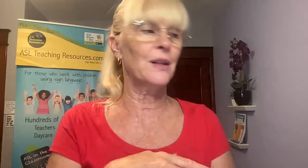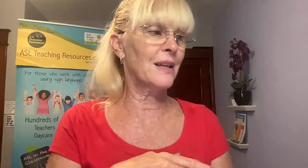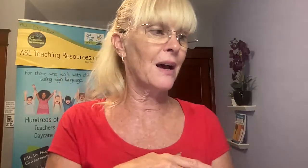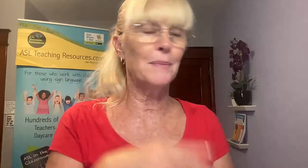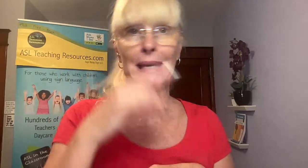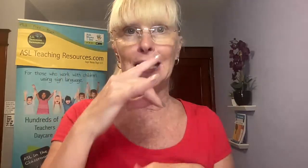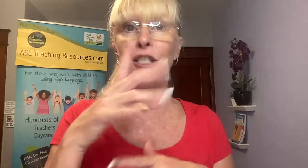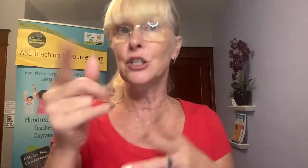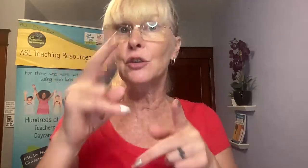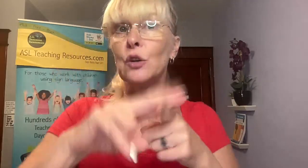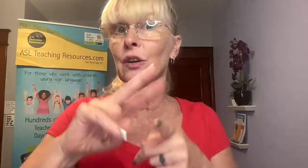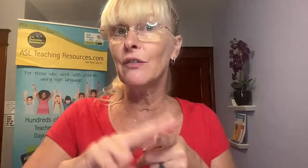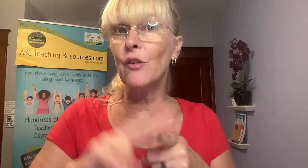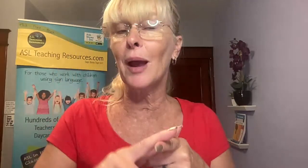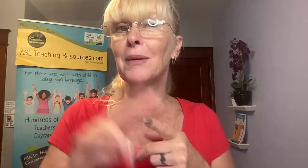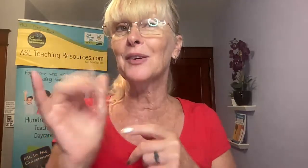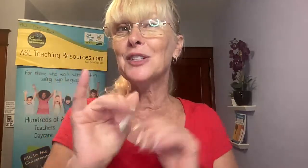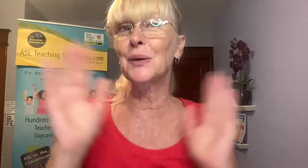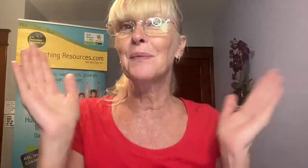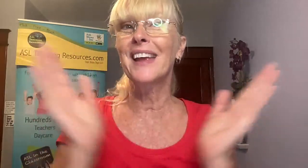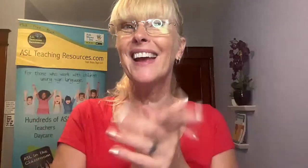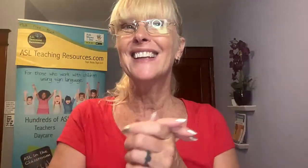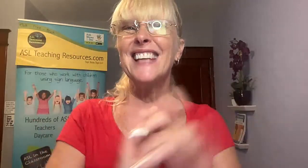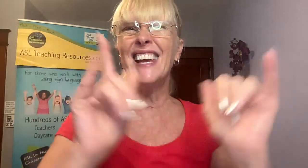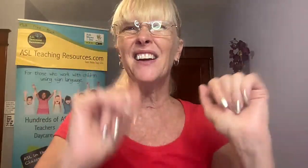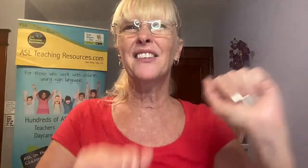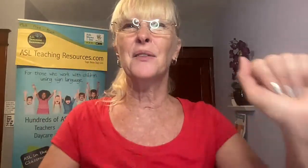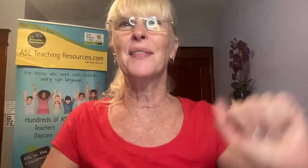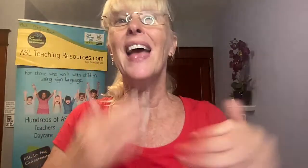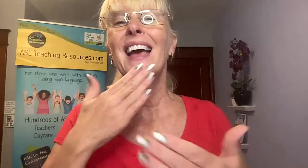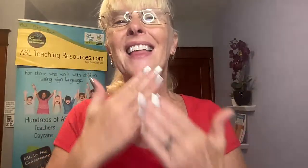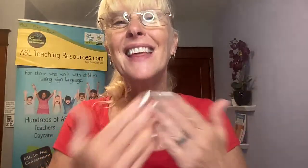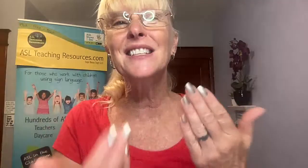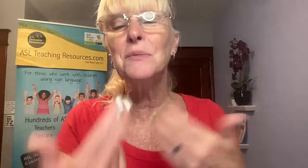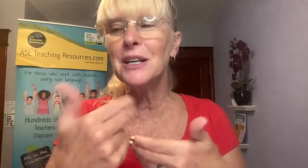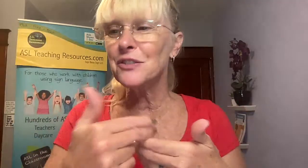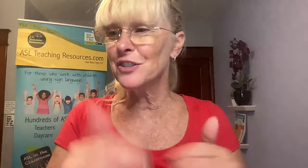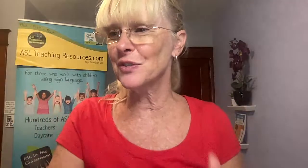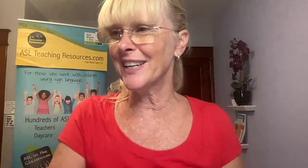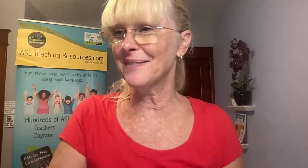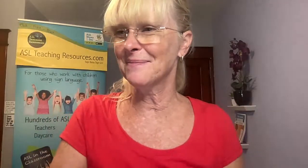the kids because they're learning vocabulary too. Take care, everyone. And thanks so much for joining.